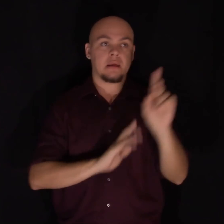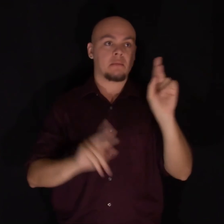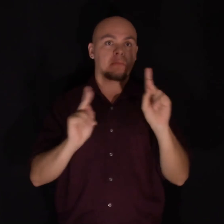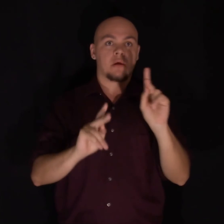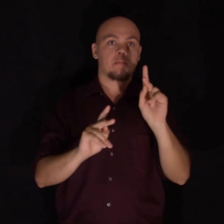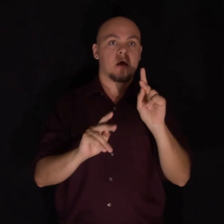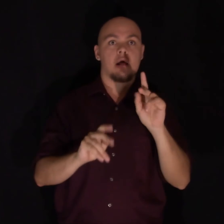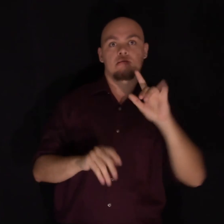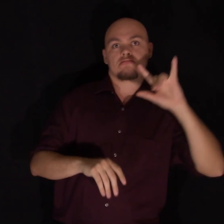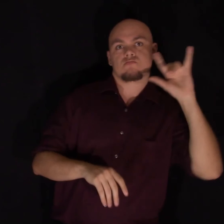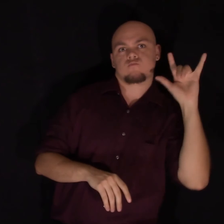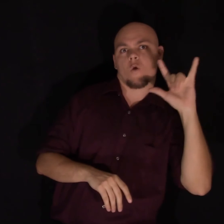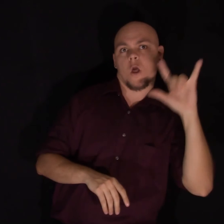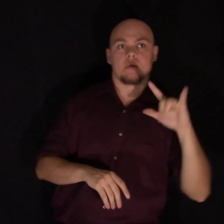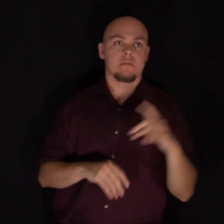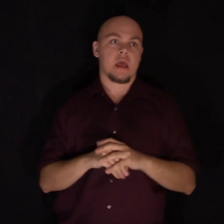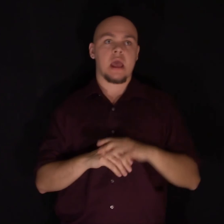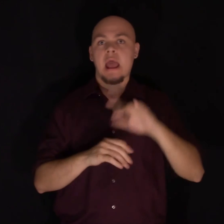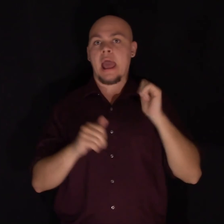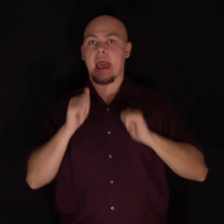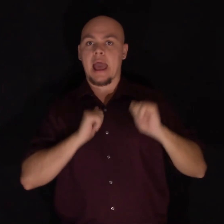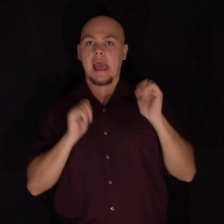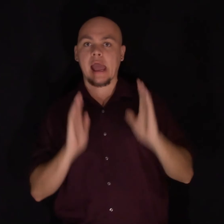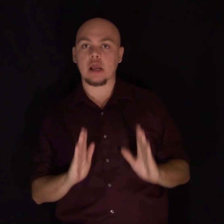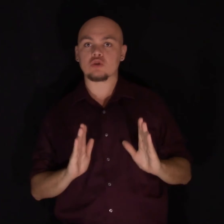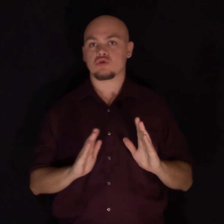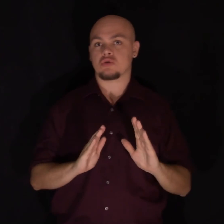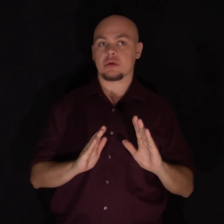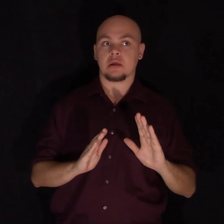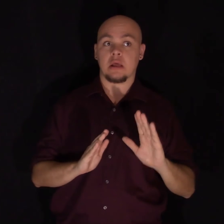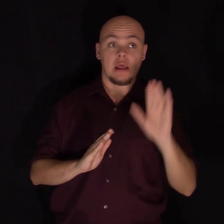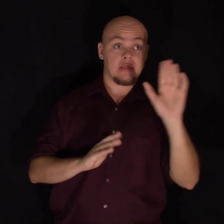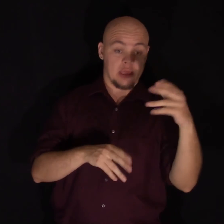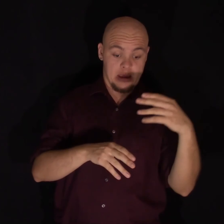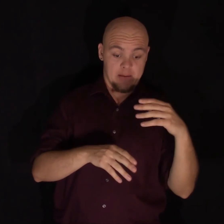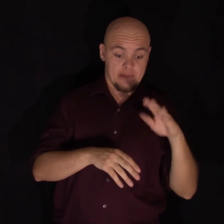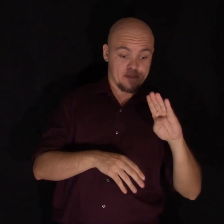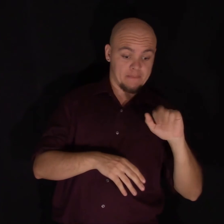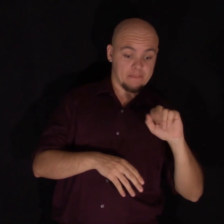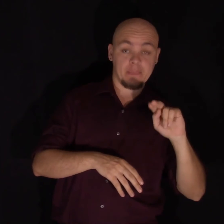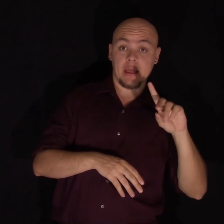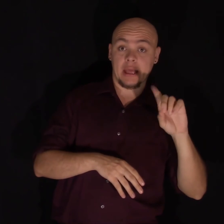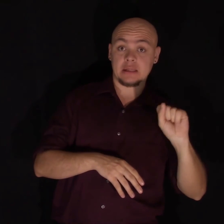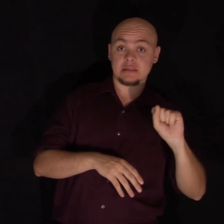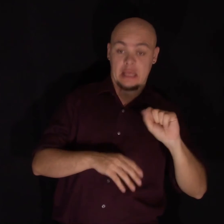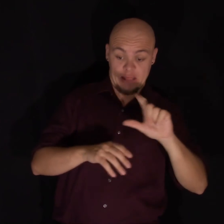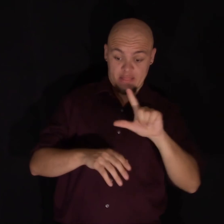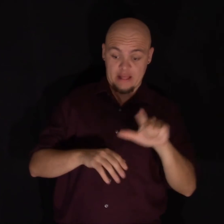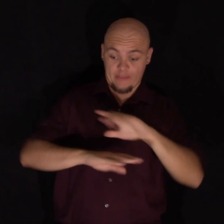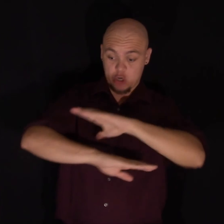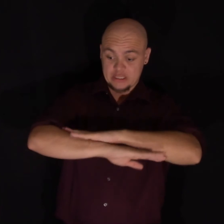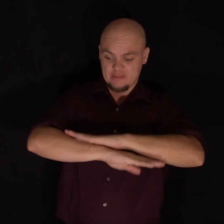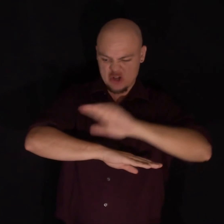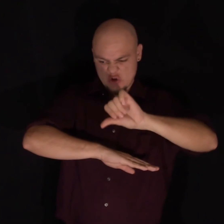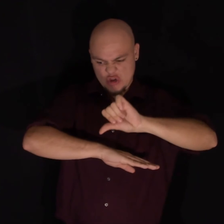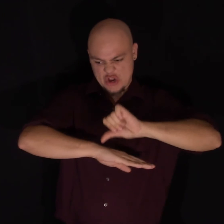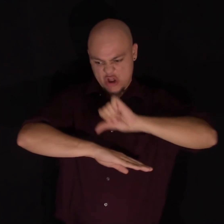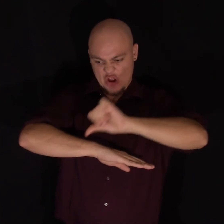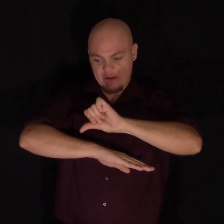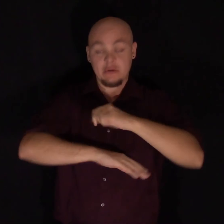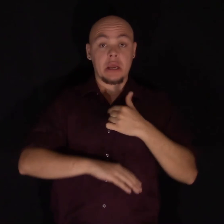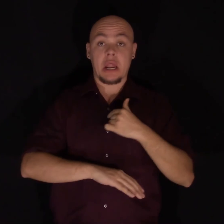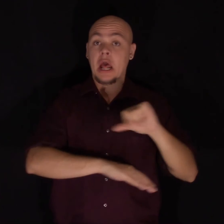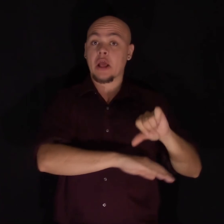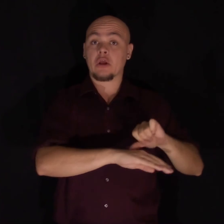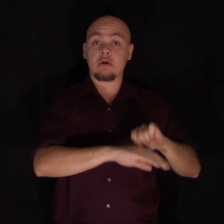their rock bands and their actors, and they would carve the names of those bands in the tables at the library. And I never carved anything